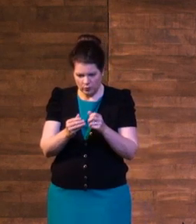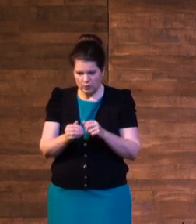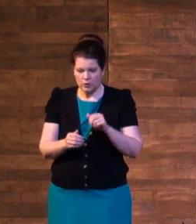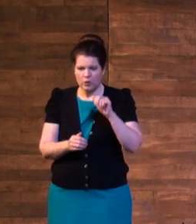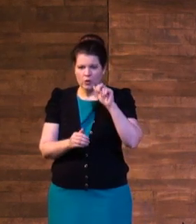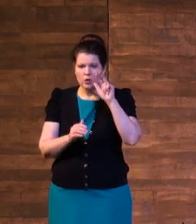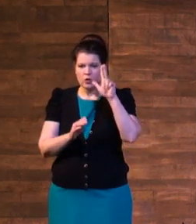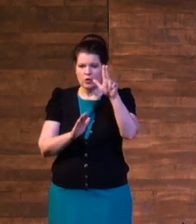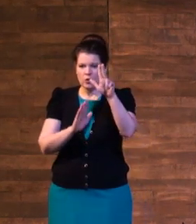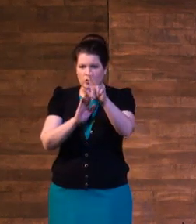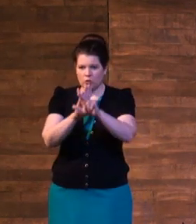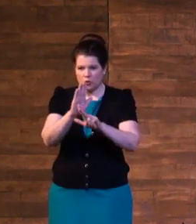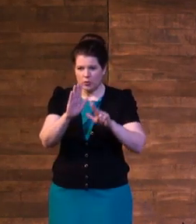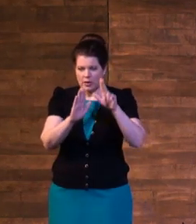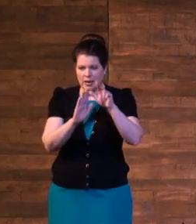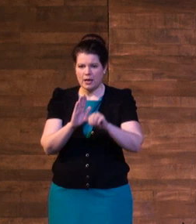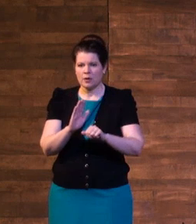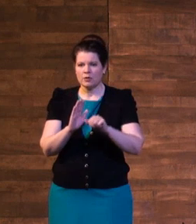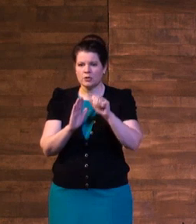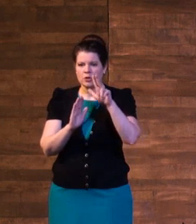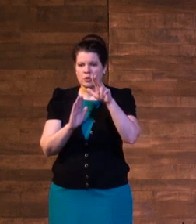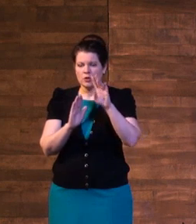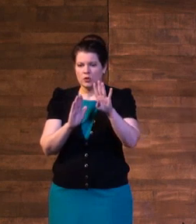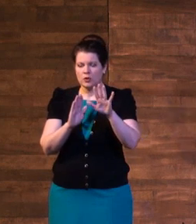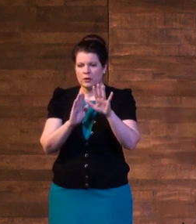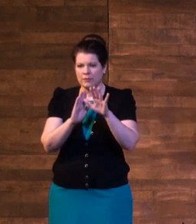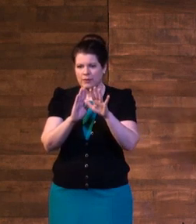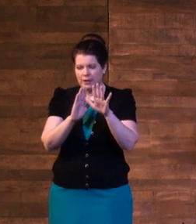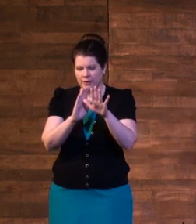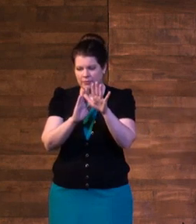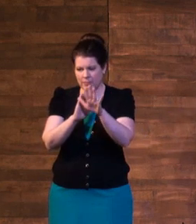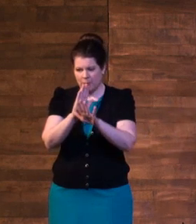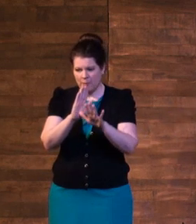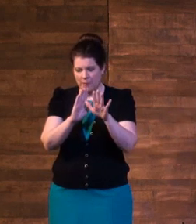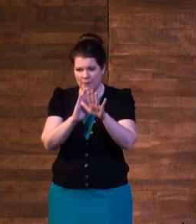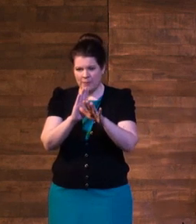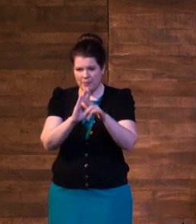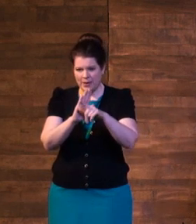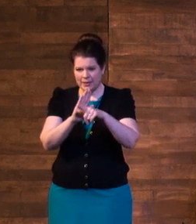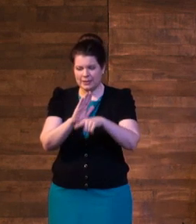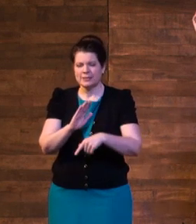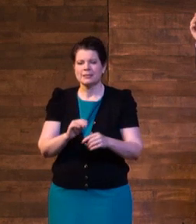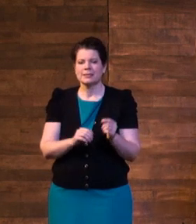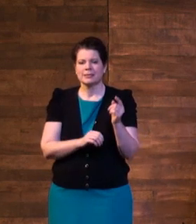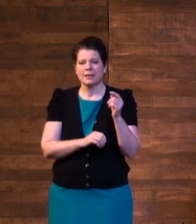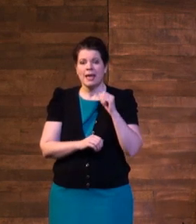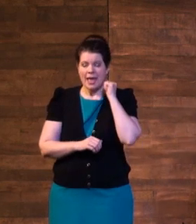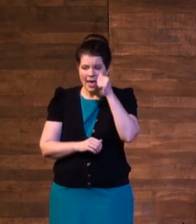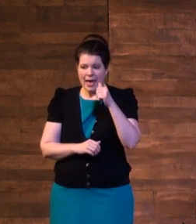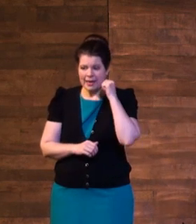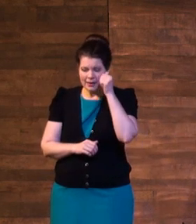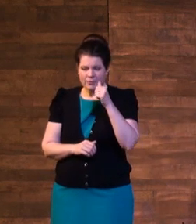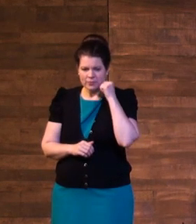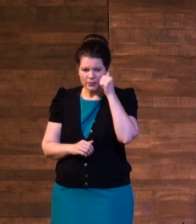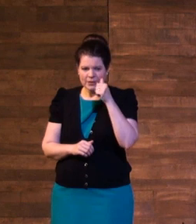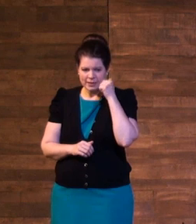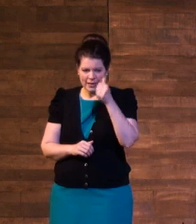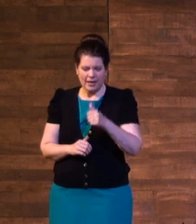smartphone. And look, I'm not trying to hate on these things. That argument's tired. These things aren't going anywhere. We got to deal with this,